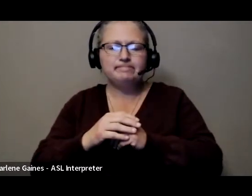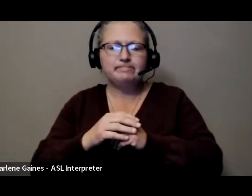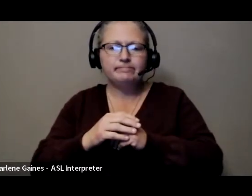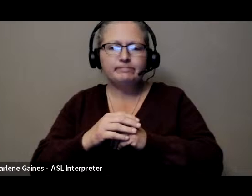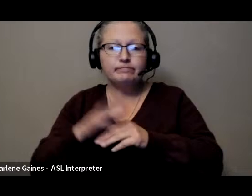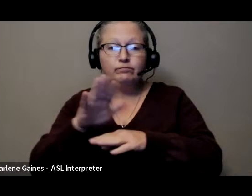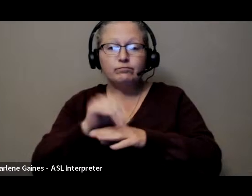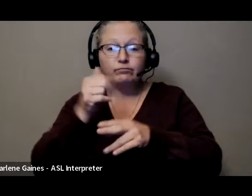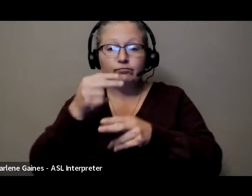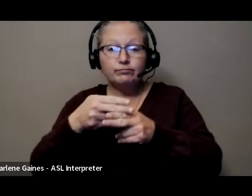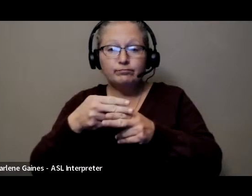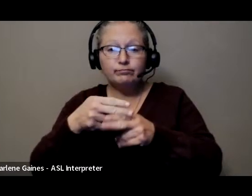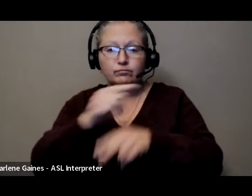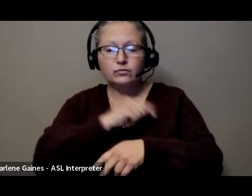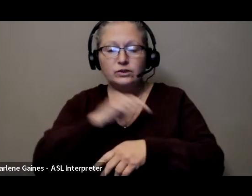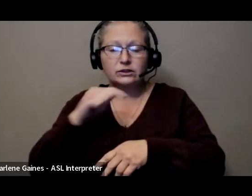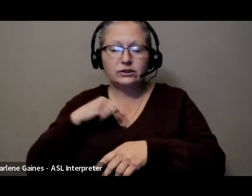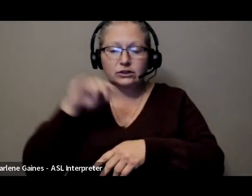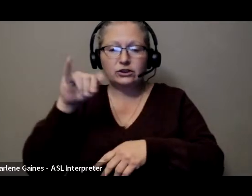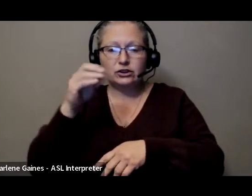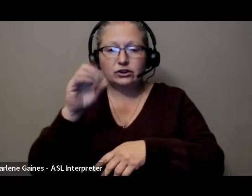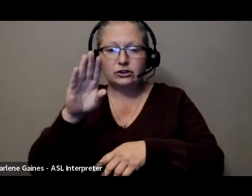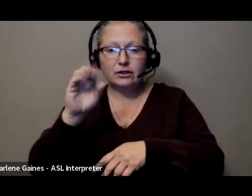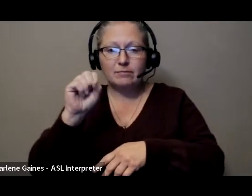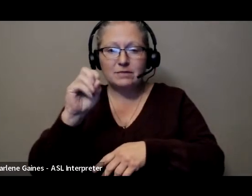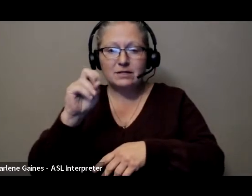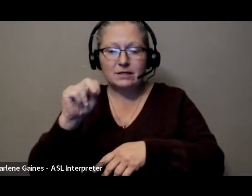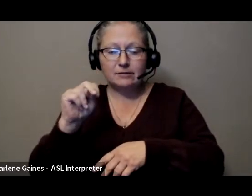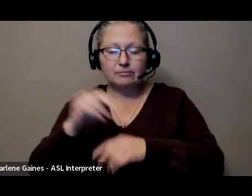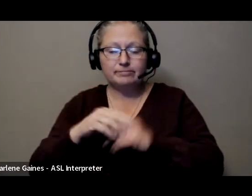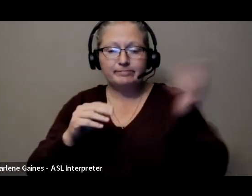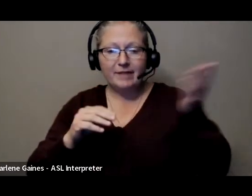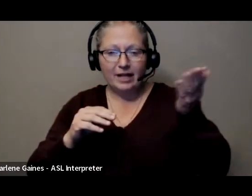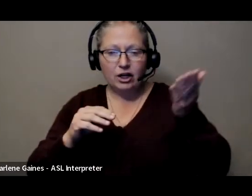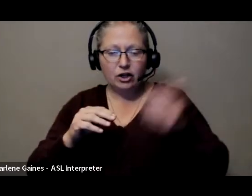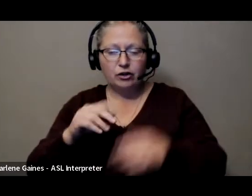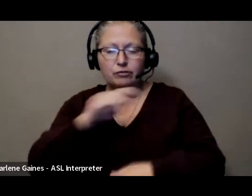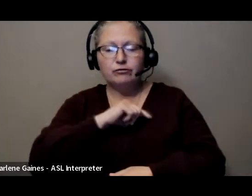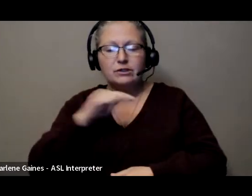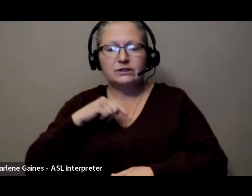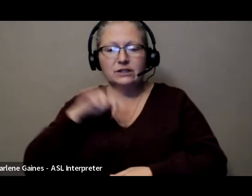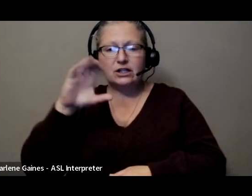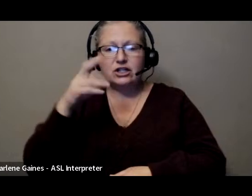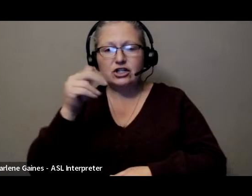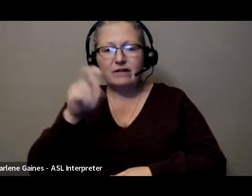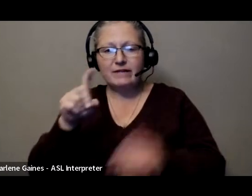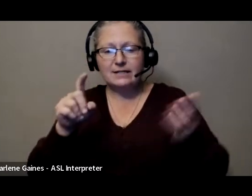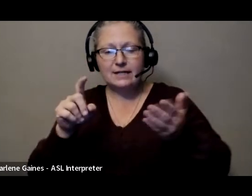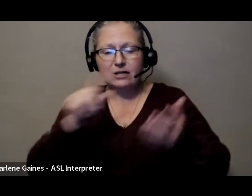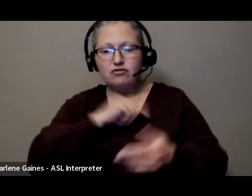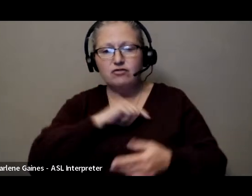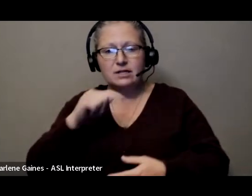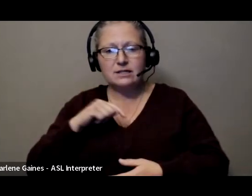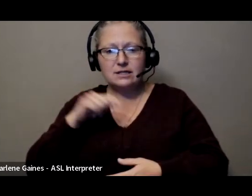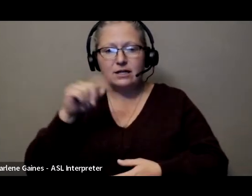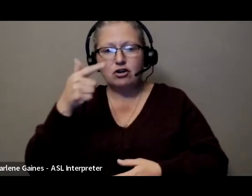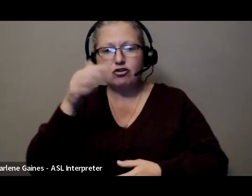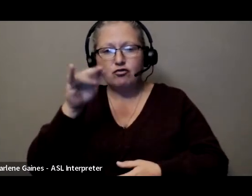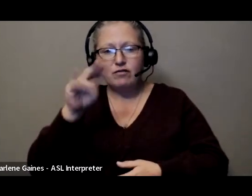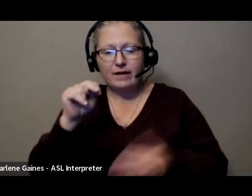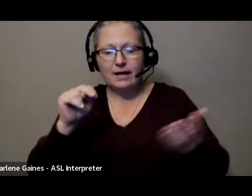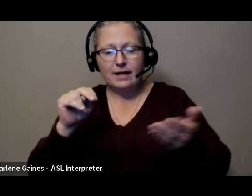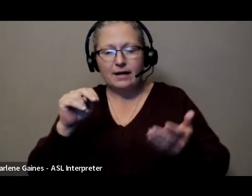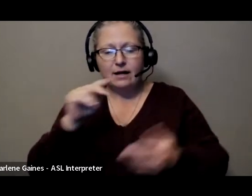Roll call. Trustee Jacobson. Here. Trustee Chavez. Here. Trustee Griffin.